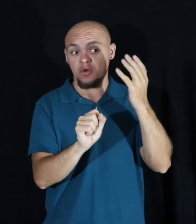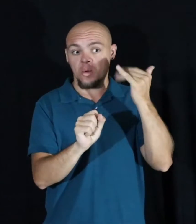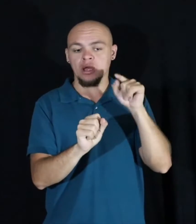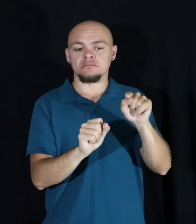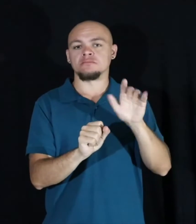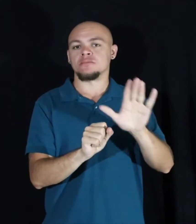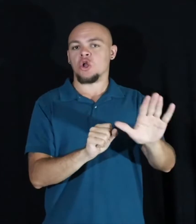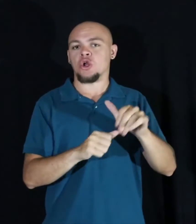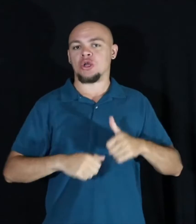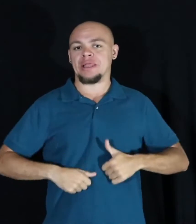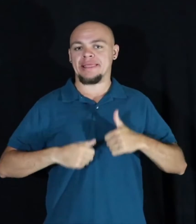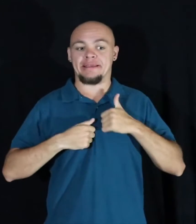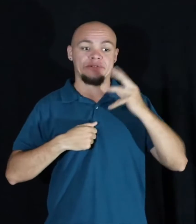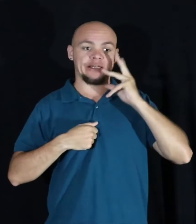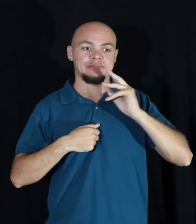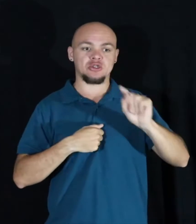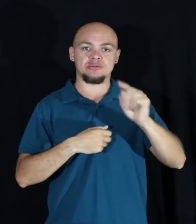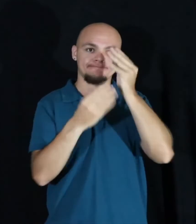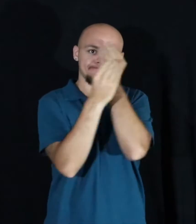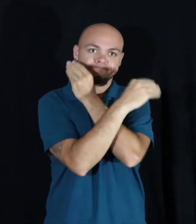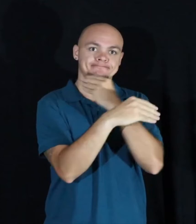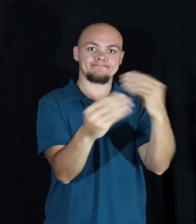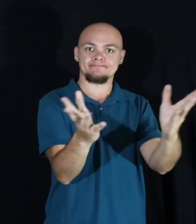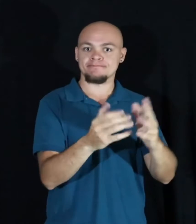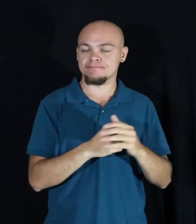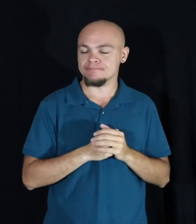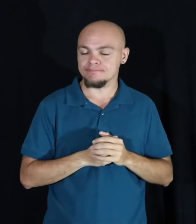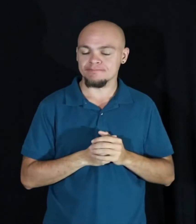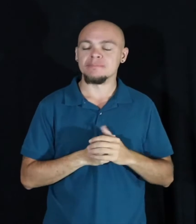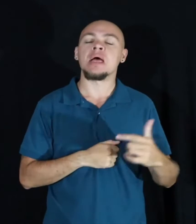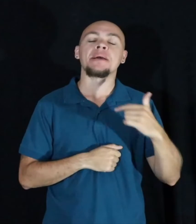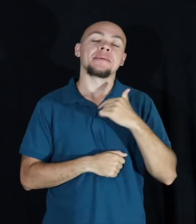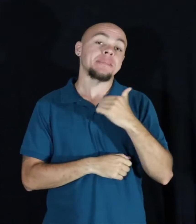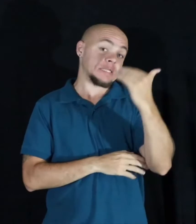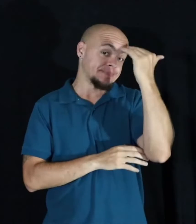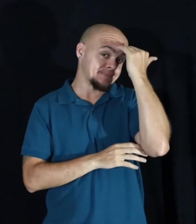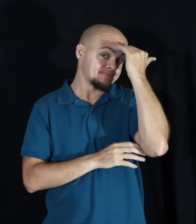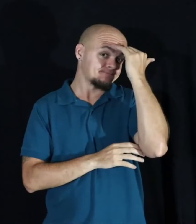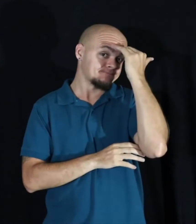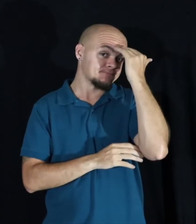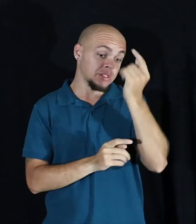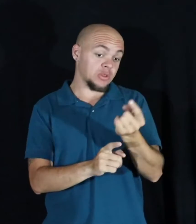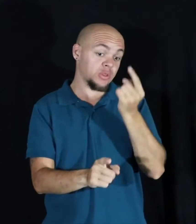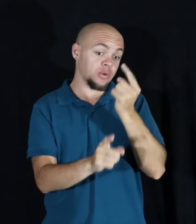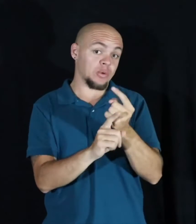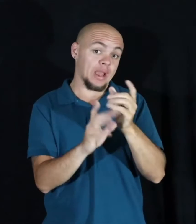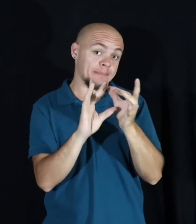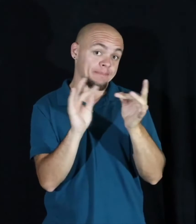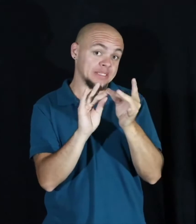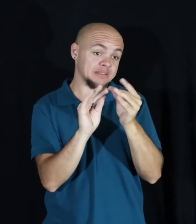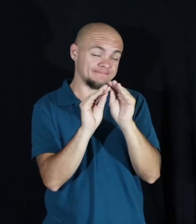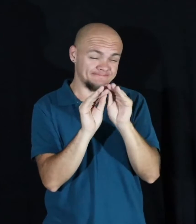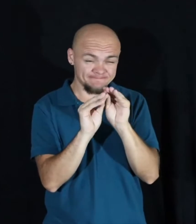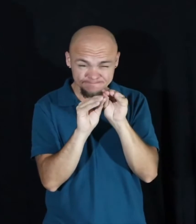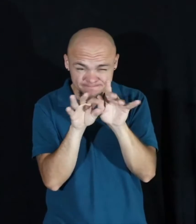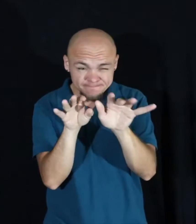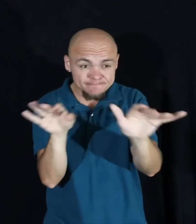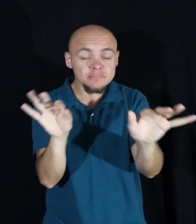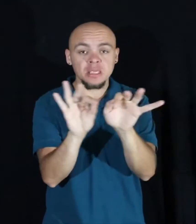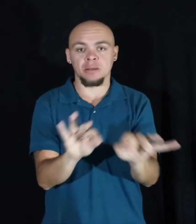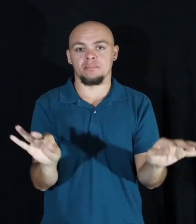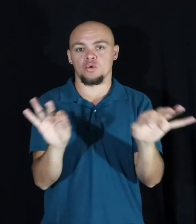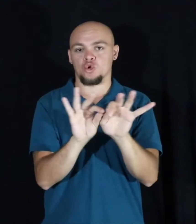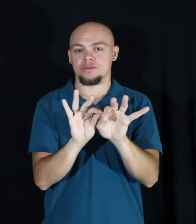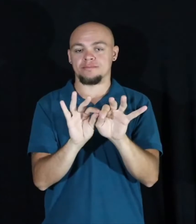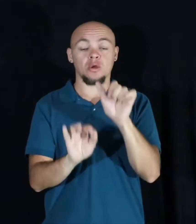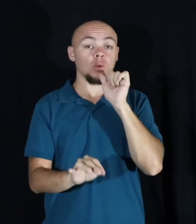about her lived experience. I knew that the right message getting out was important.